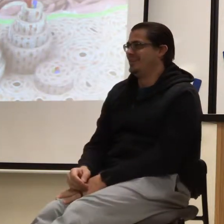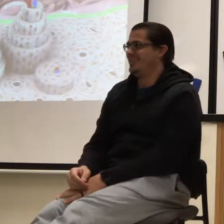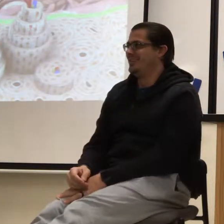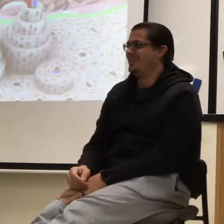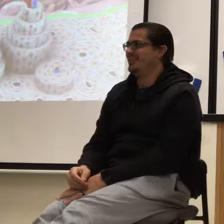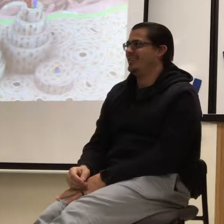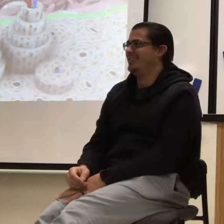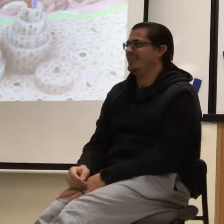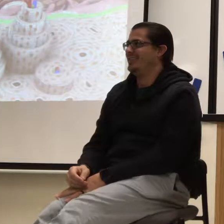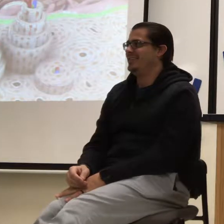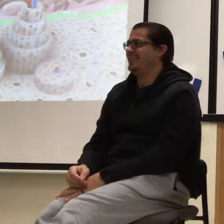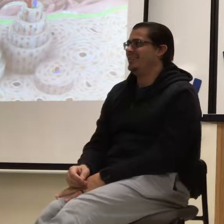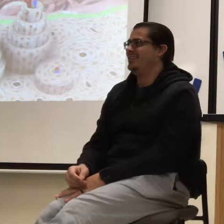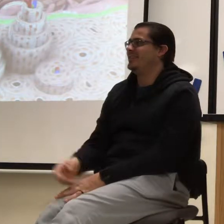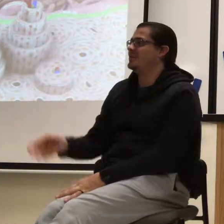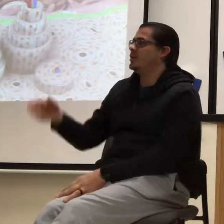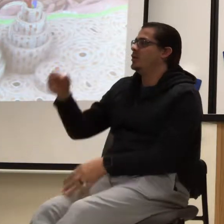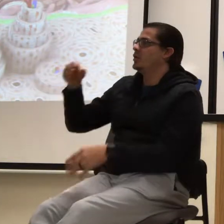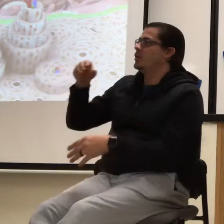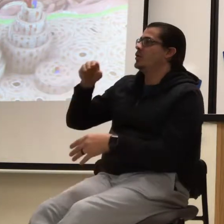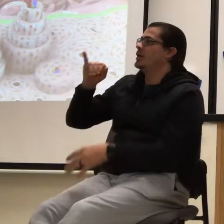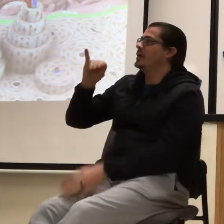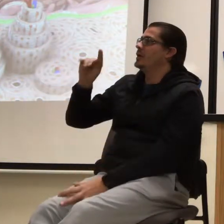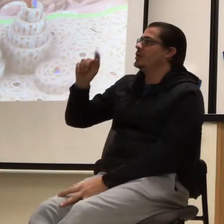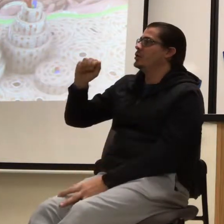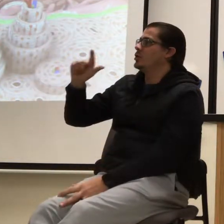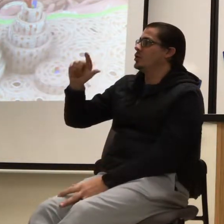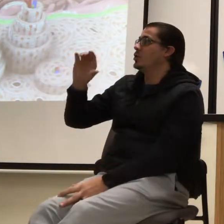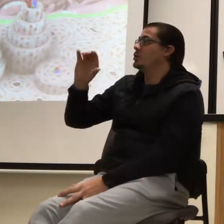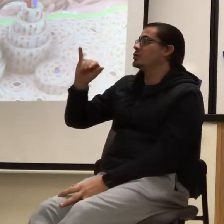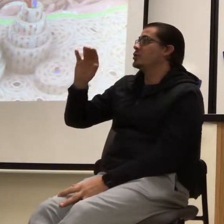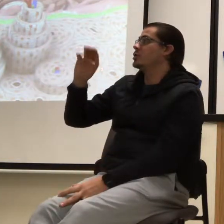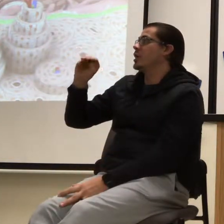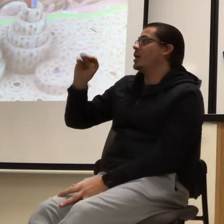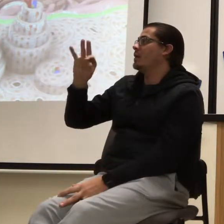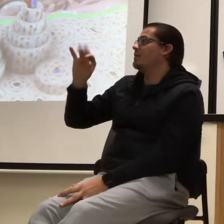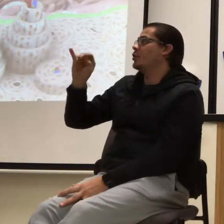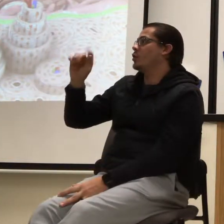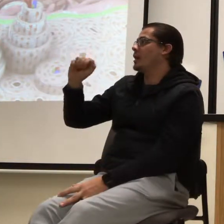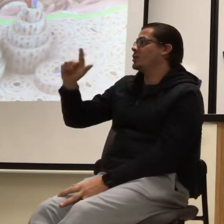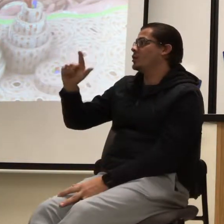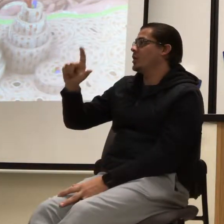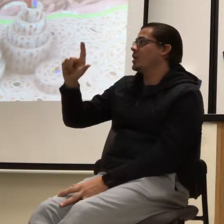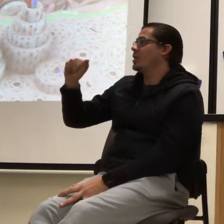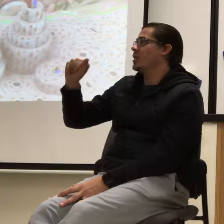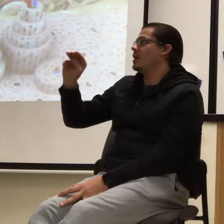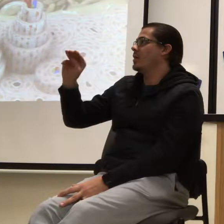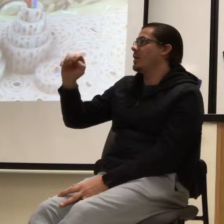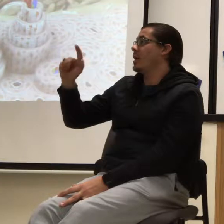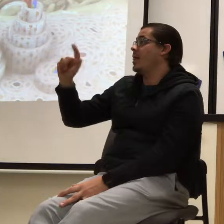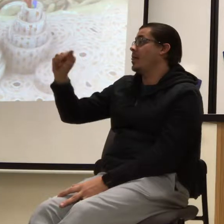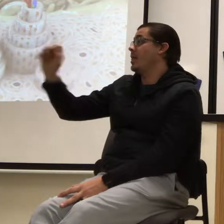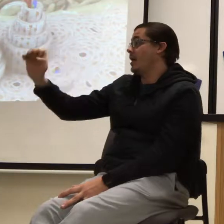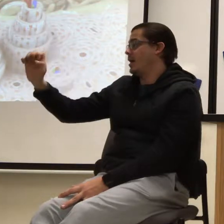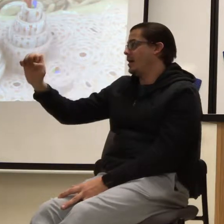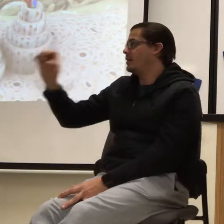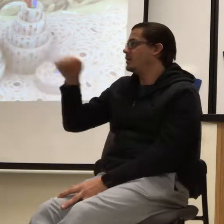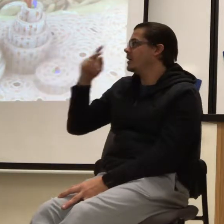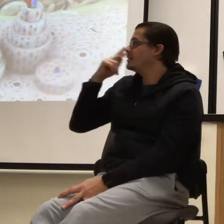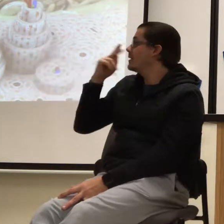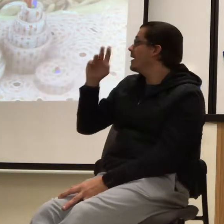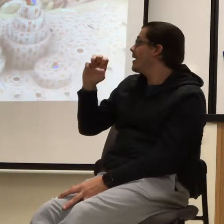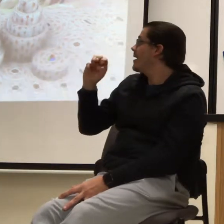So anyways, internal circumferential lamella, and we can see the endosteum right next to it covering